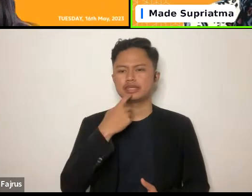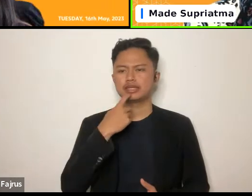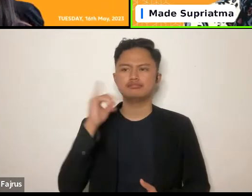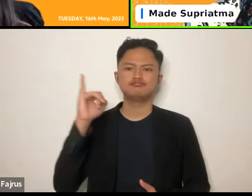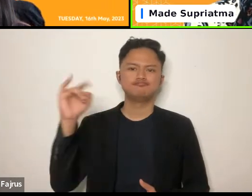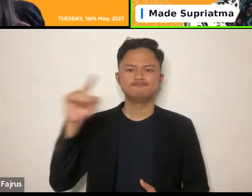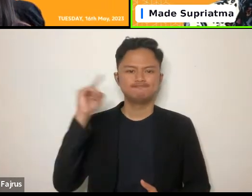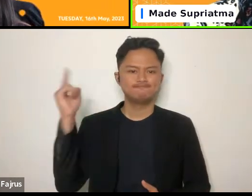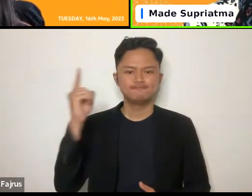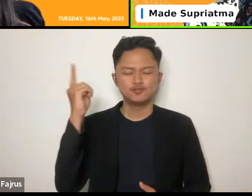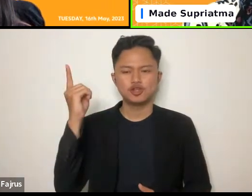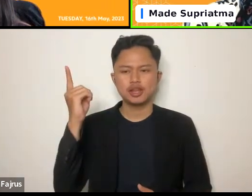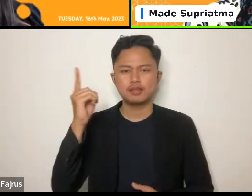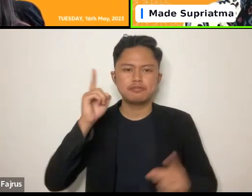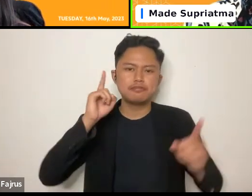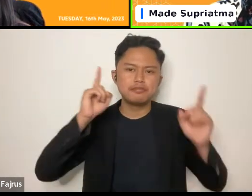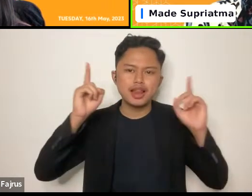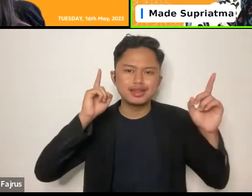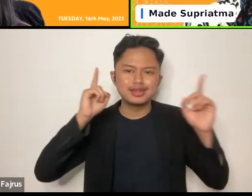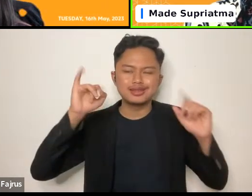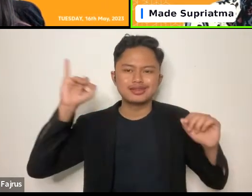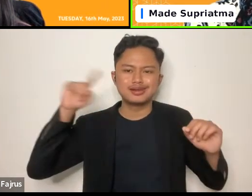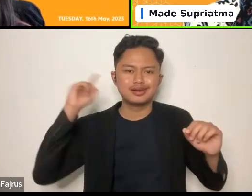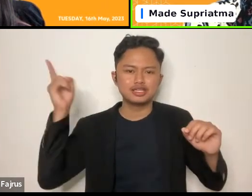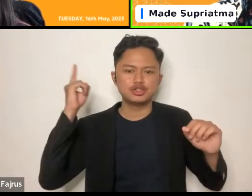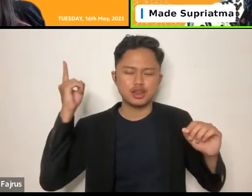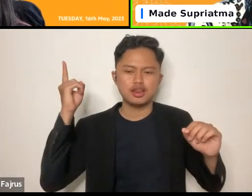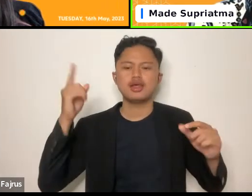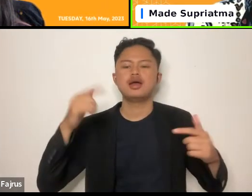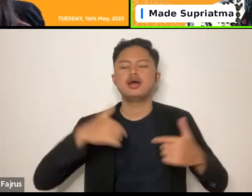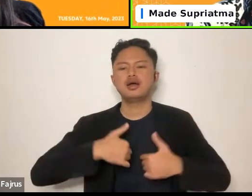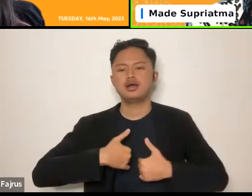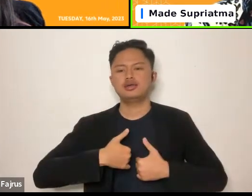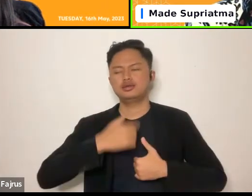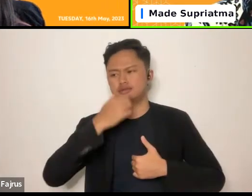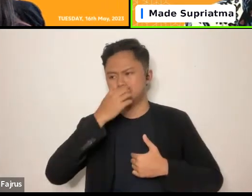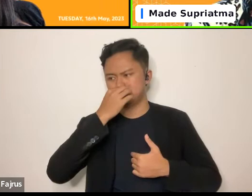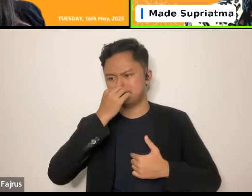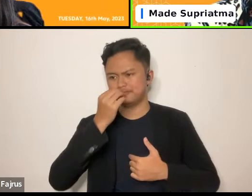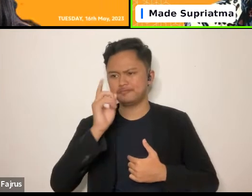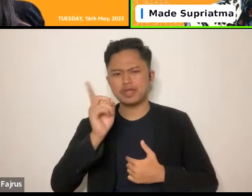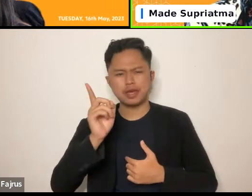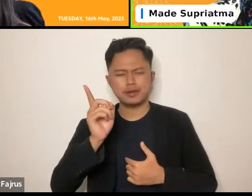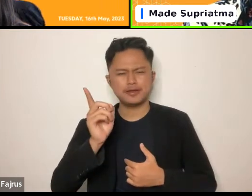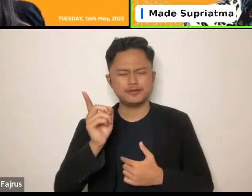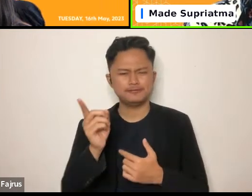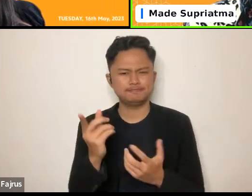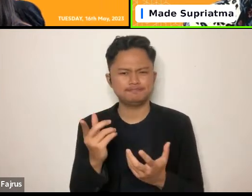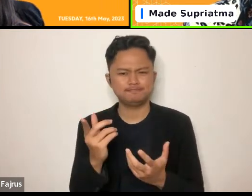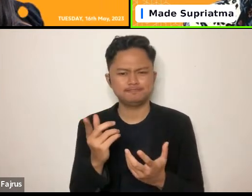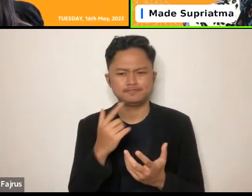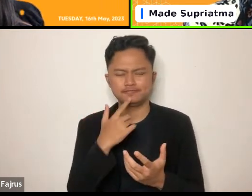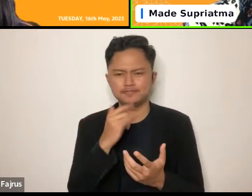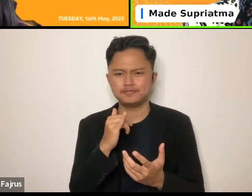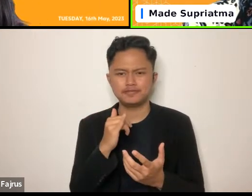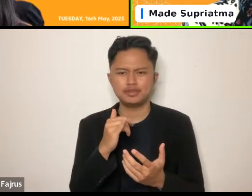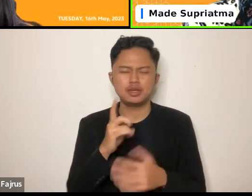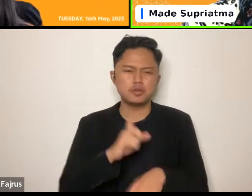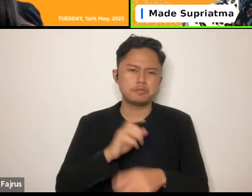international politics, well, there was a short period of